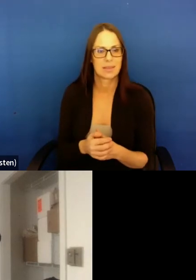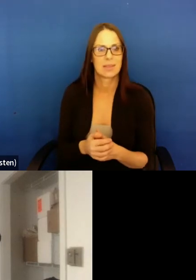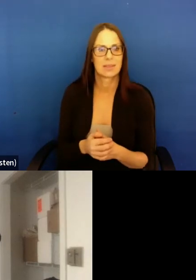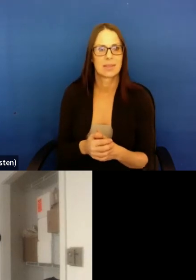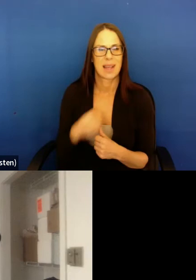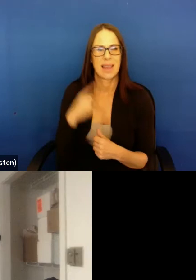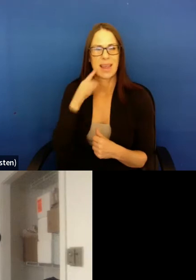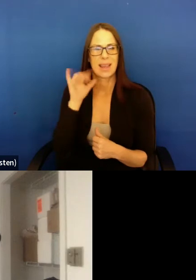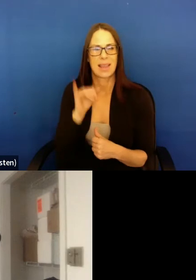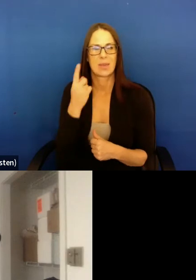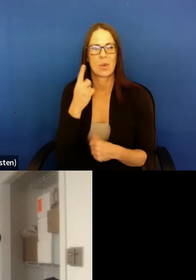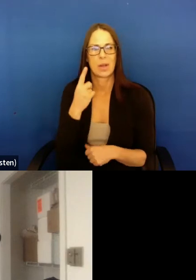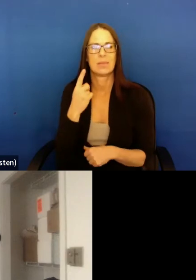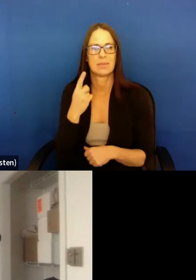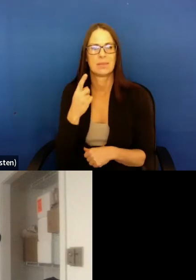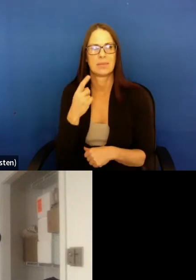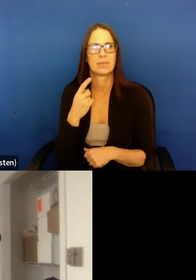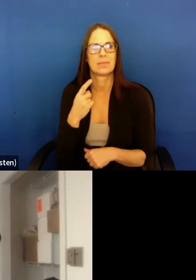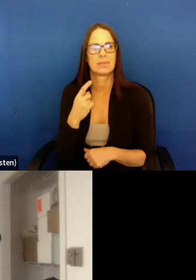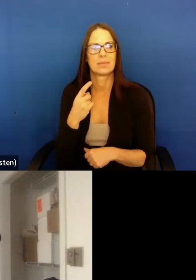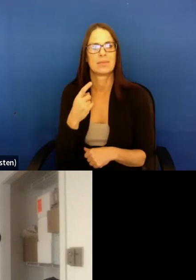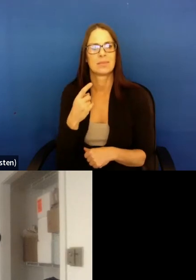our outputs of this event.